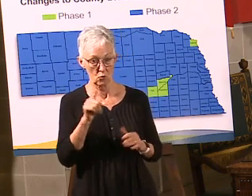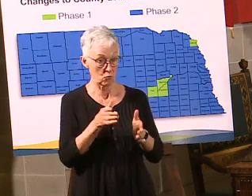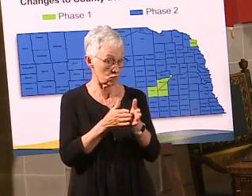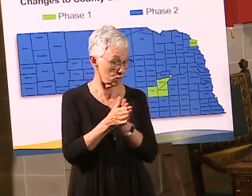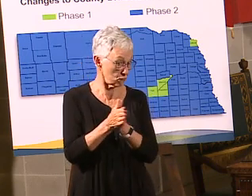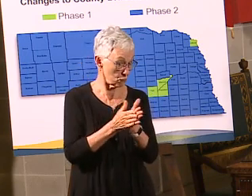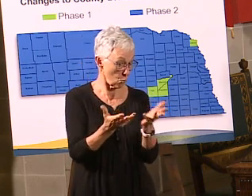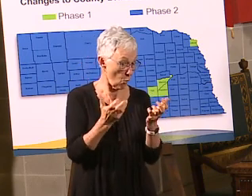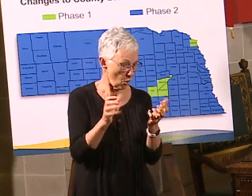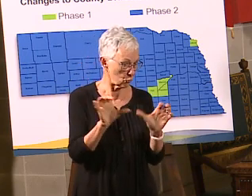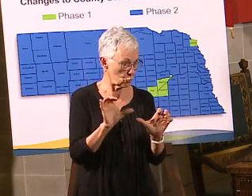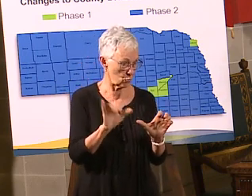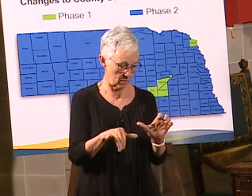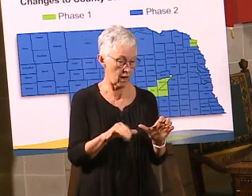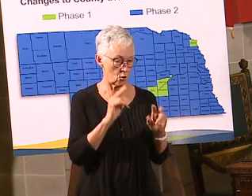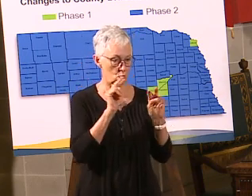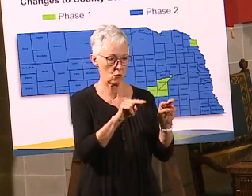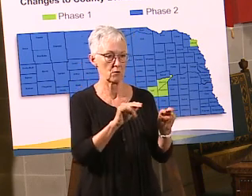the